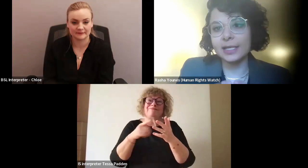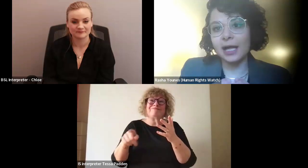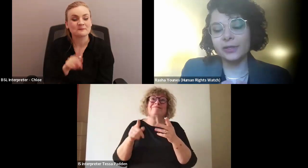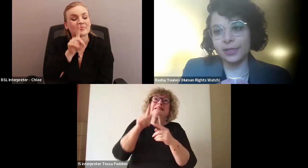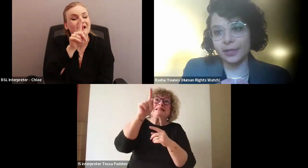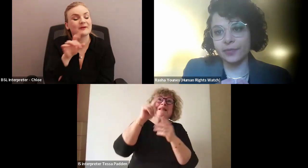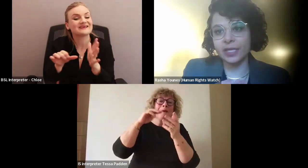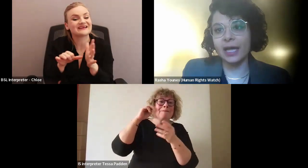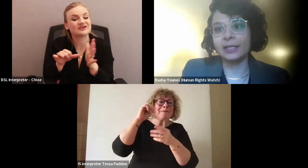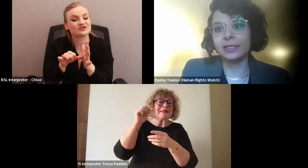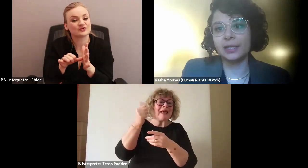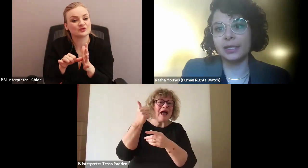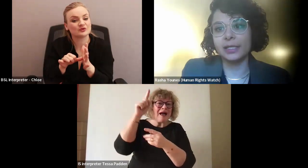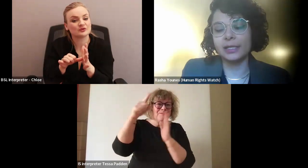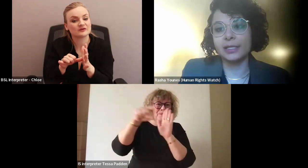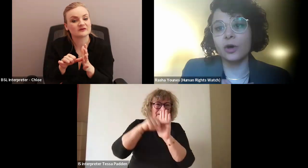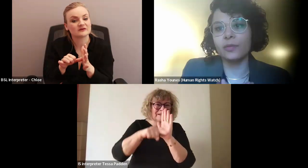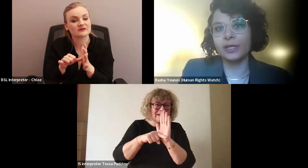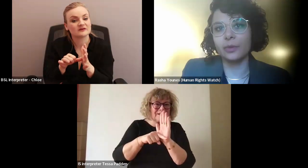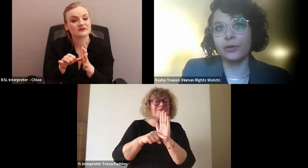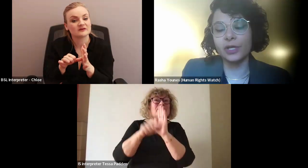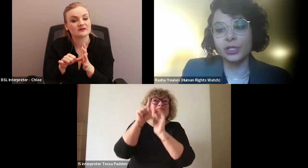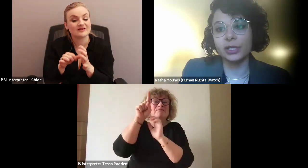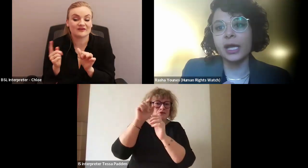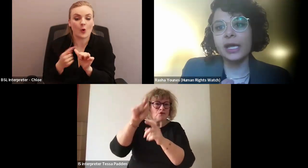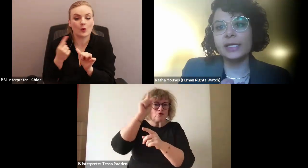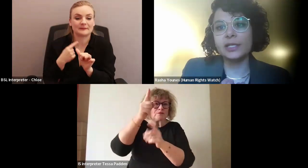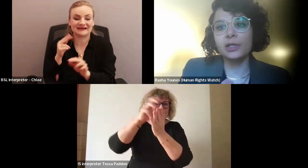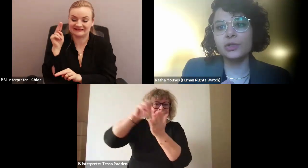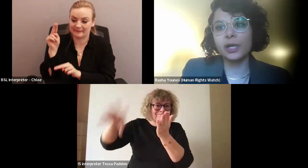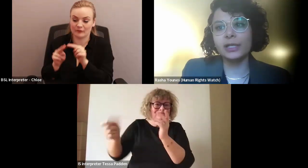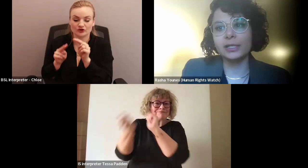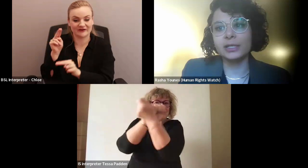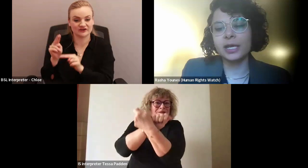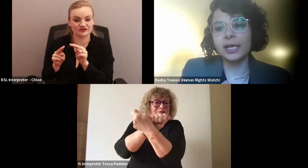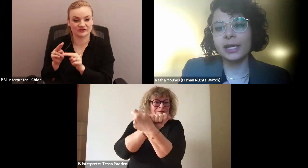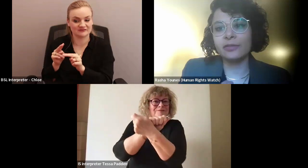is that these algorithms and this automated moderation is not